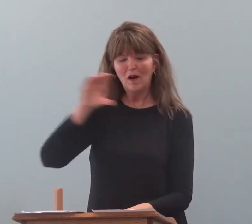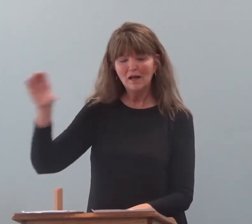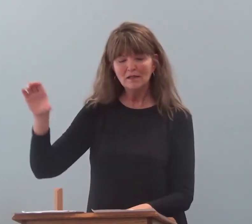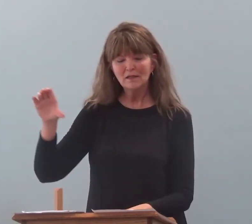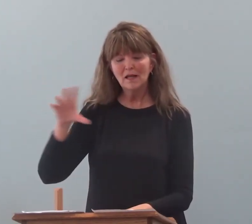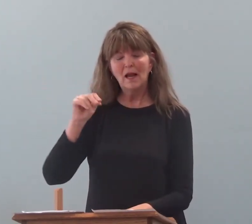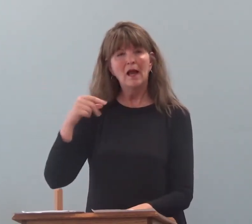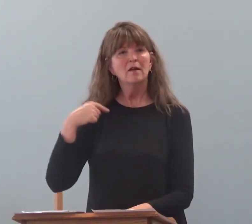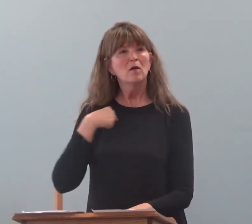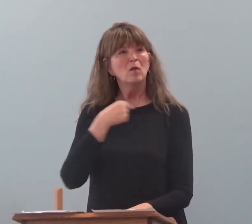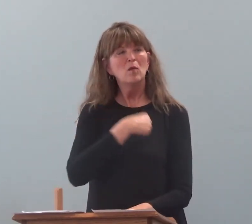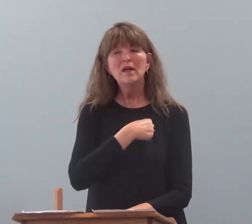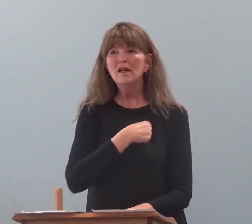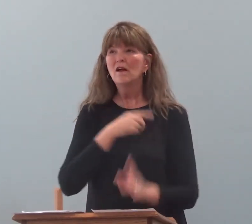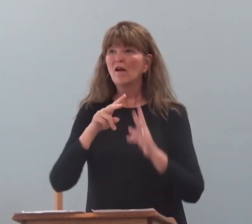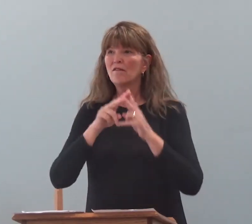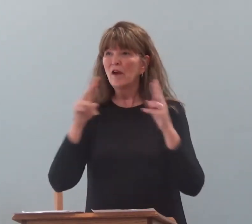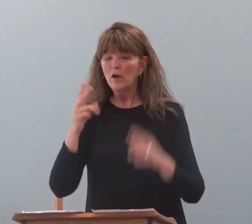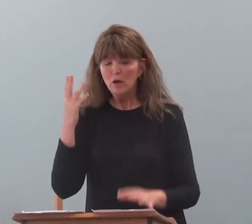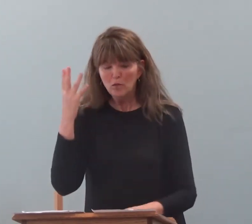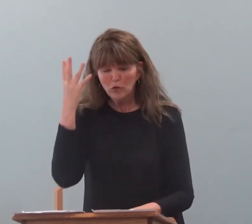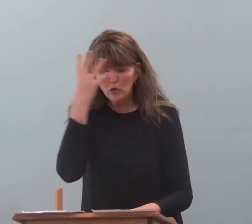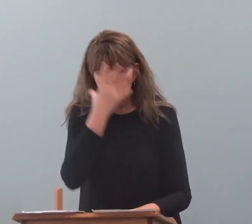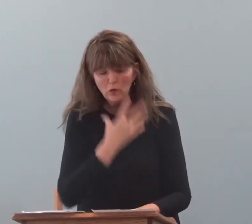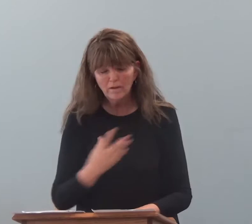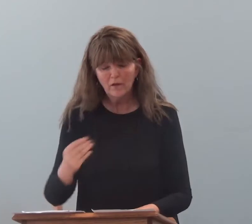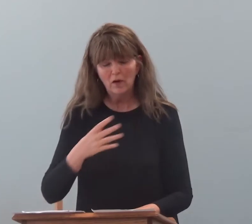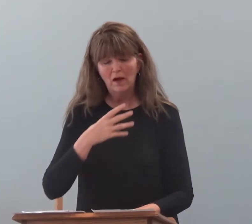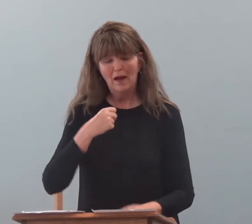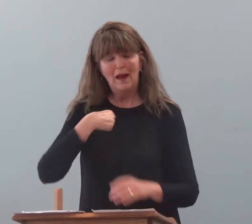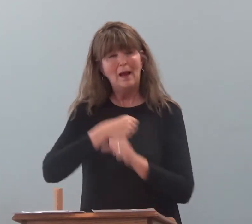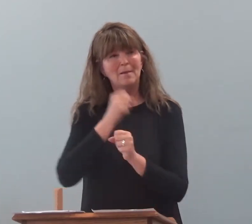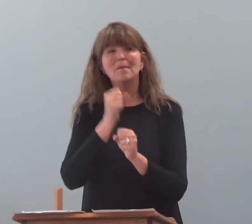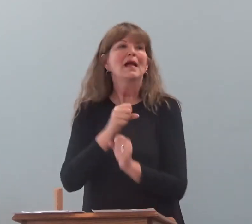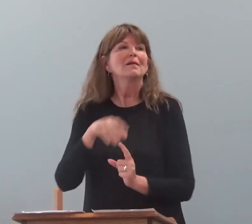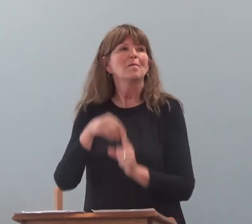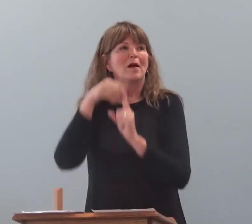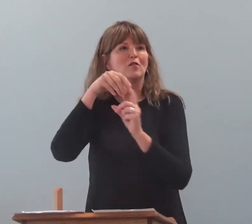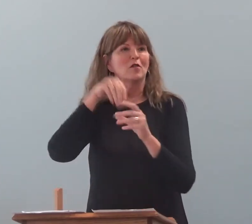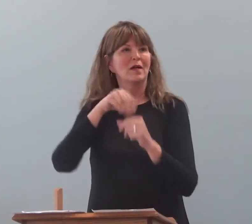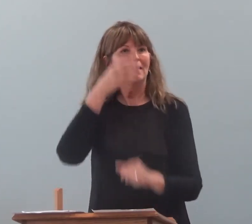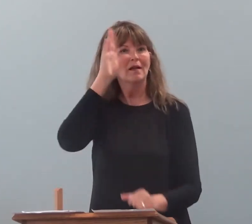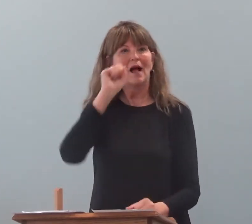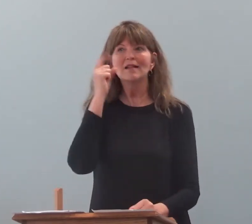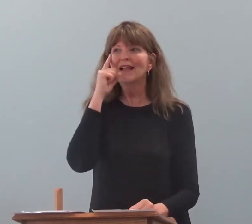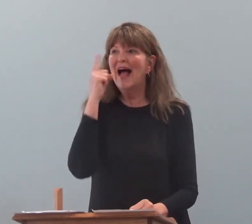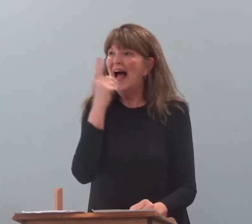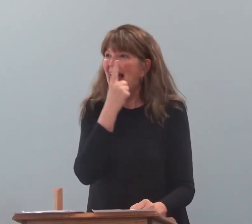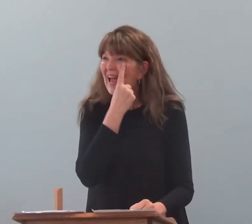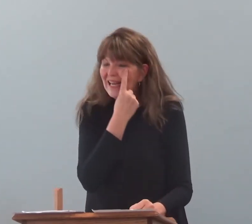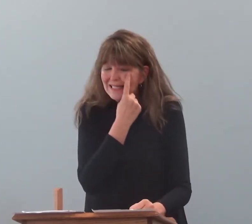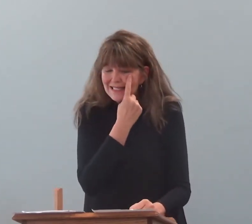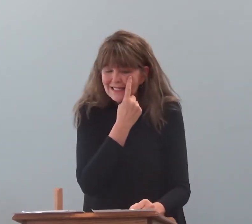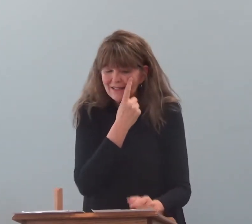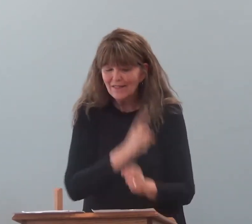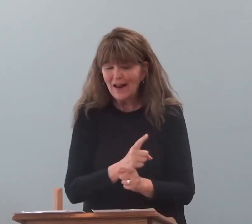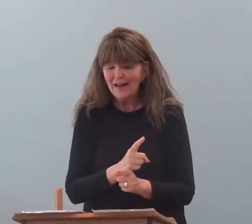son to come to the cross for us. That is beautiful, and it makes us